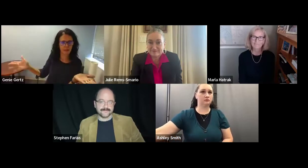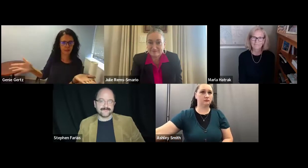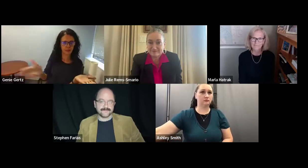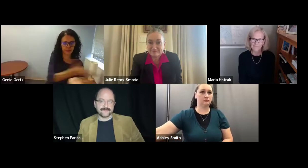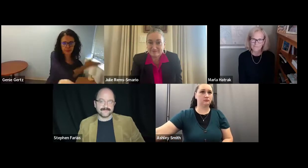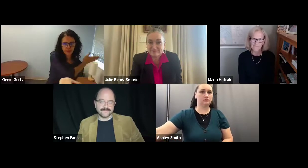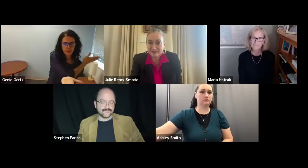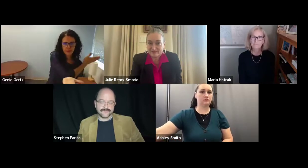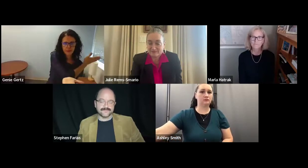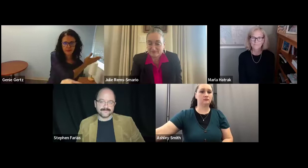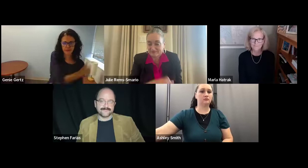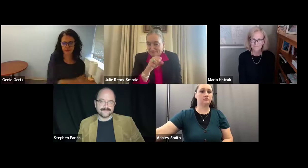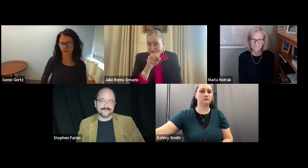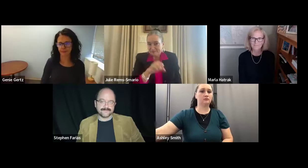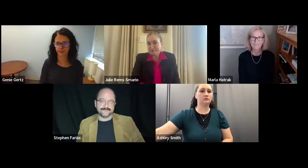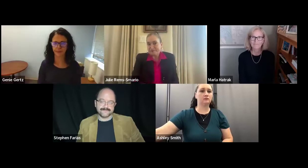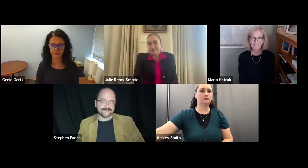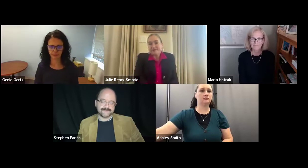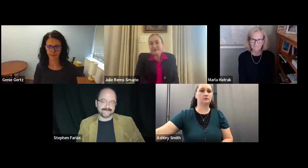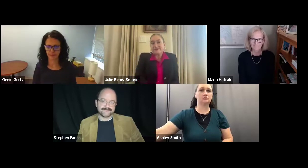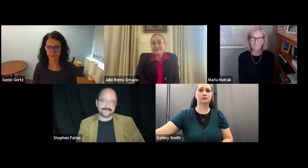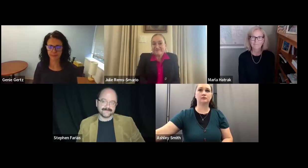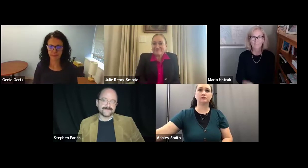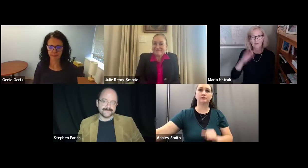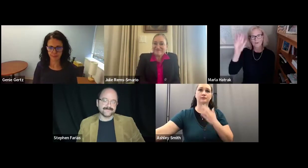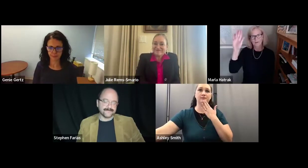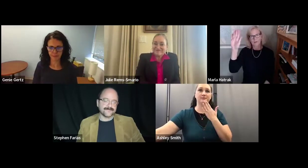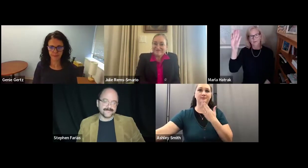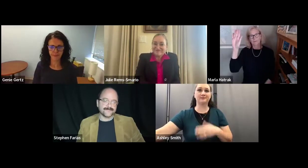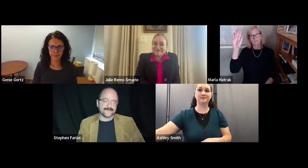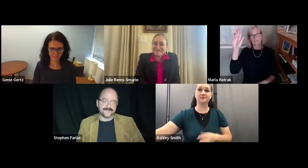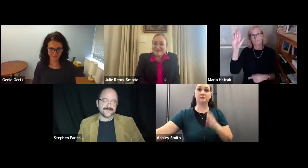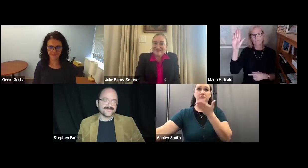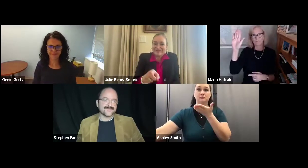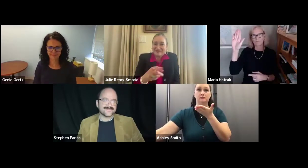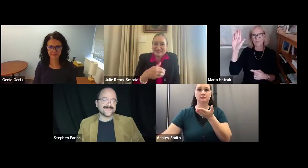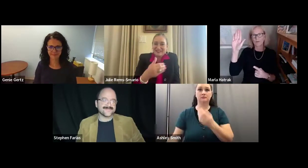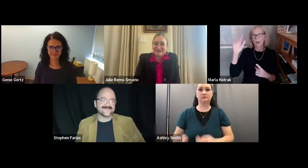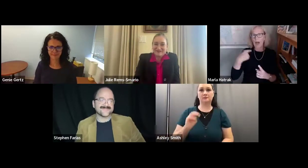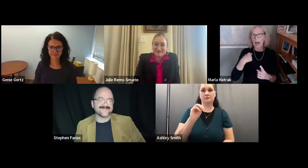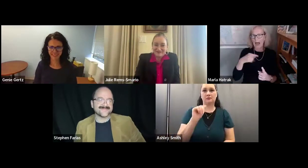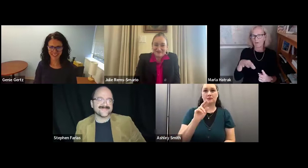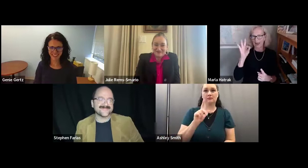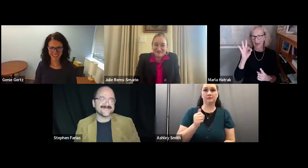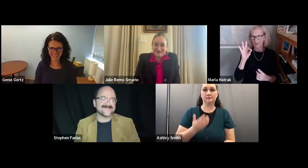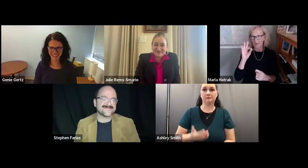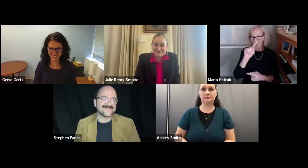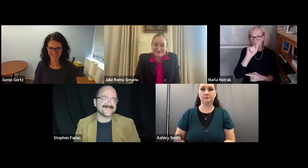written down and recognized, and that whole pipeline just completely ignores it. Thank you.